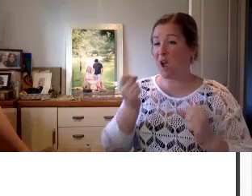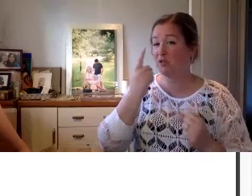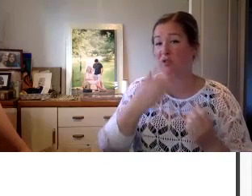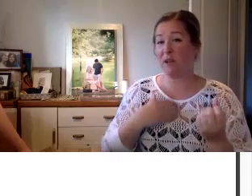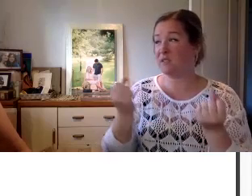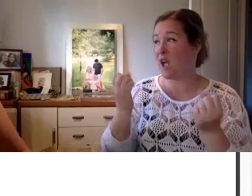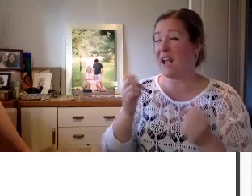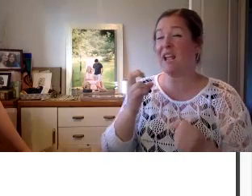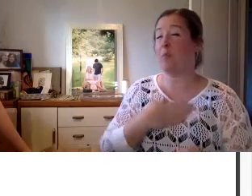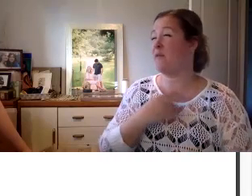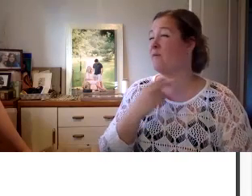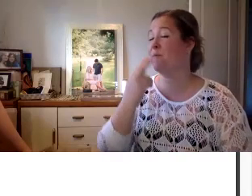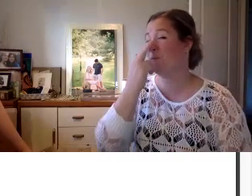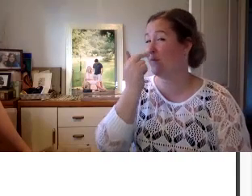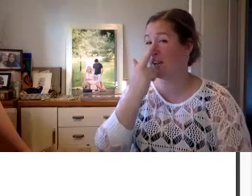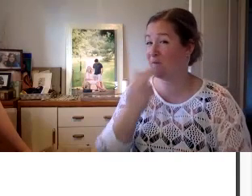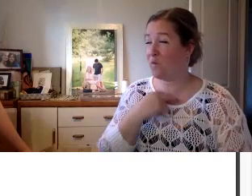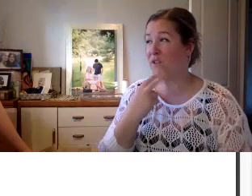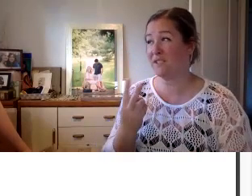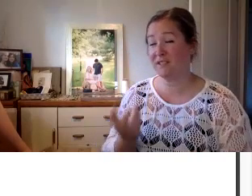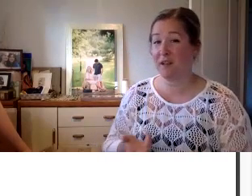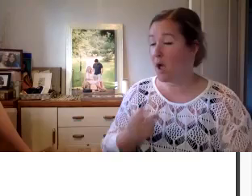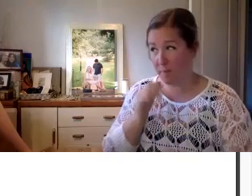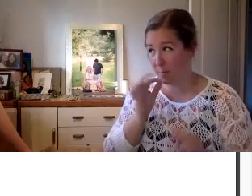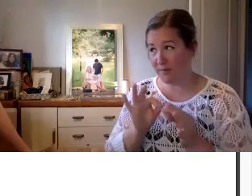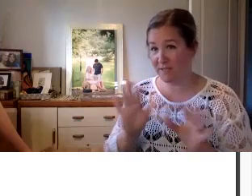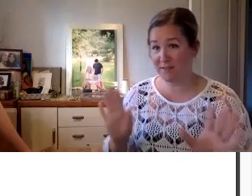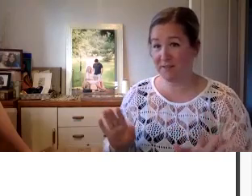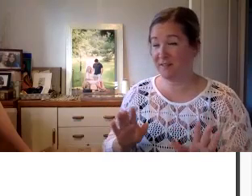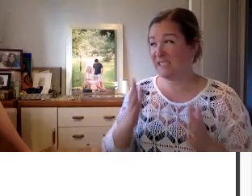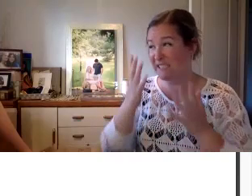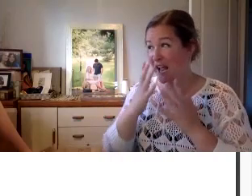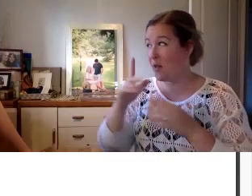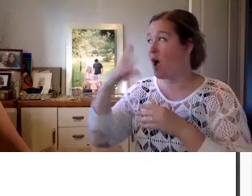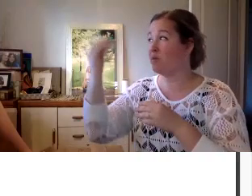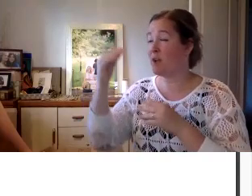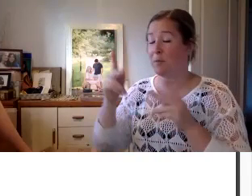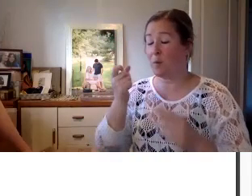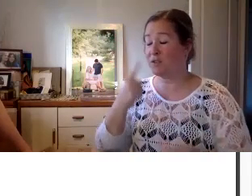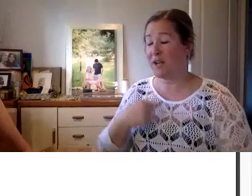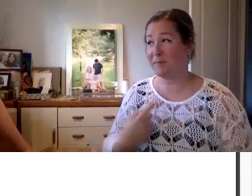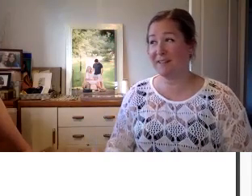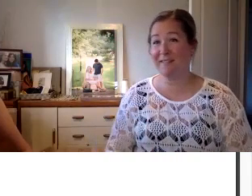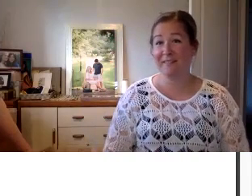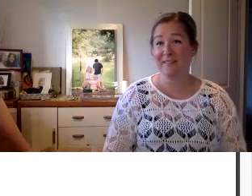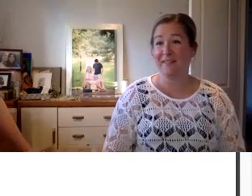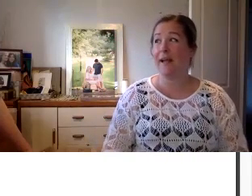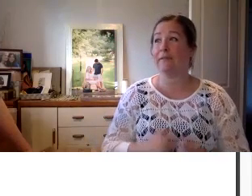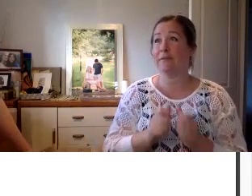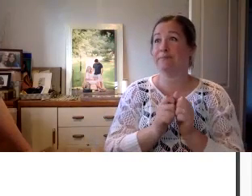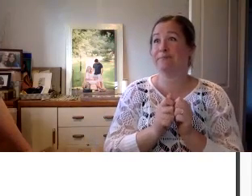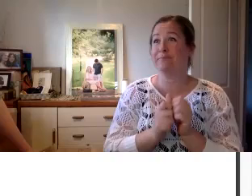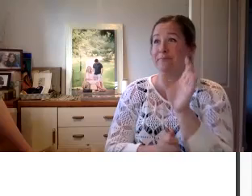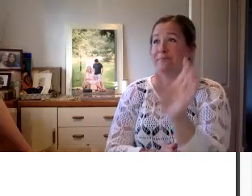time. Both animals that I have, both my pets, it's funny that they understand my voice, even though it's not perfect. For the outside, when I go